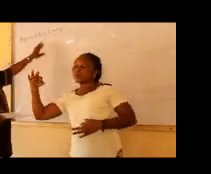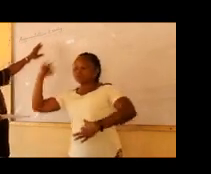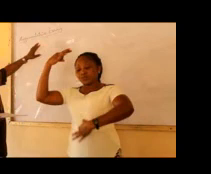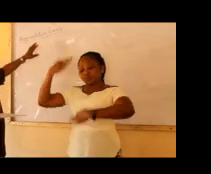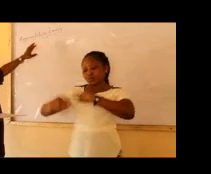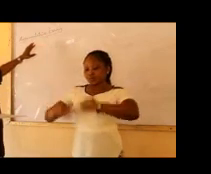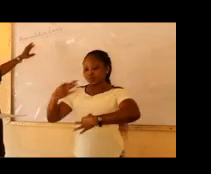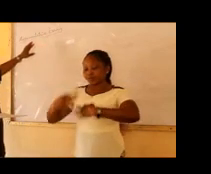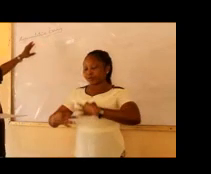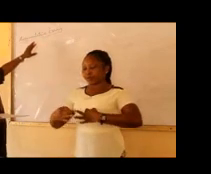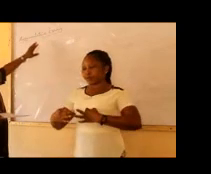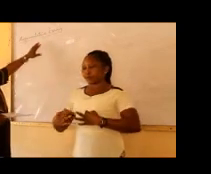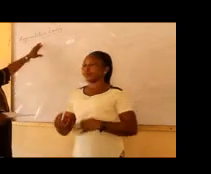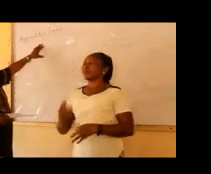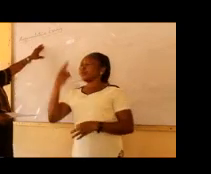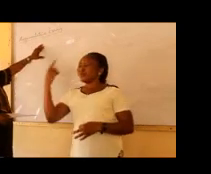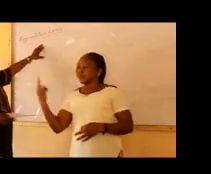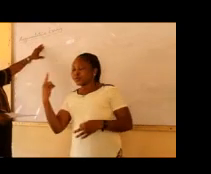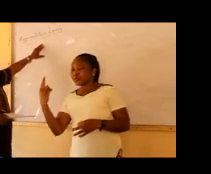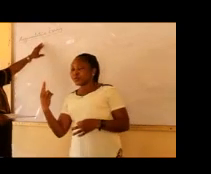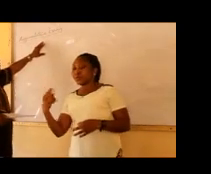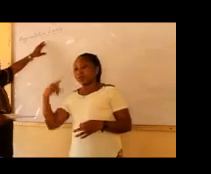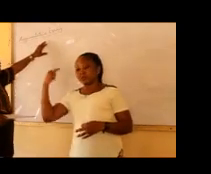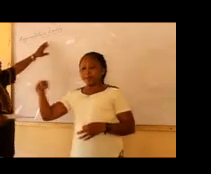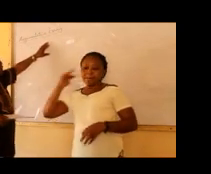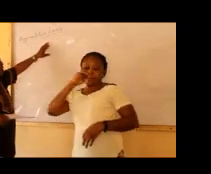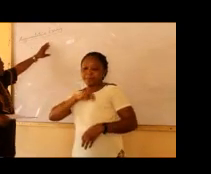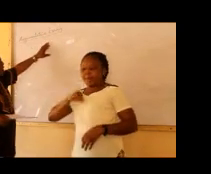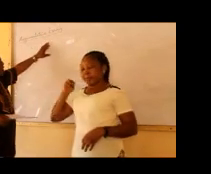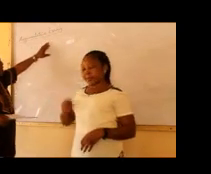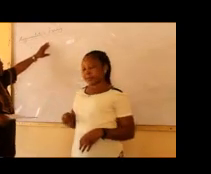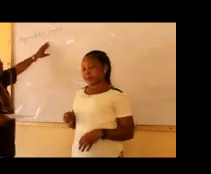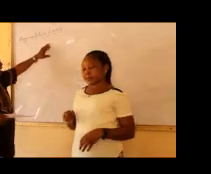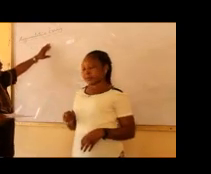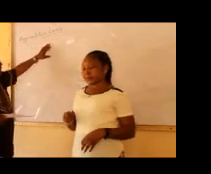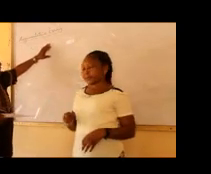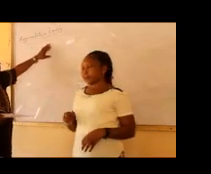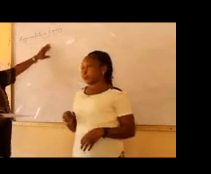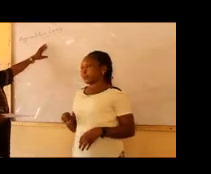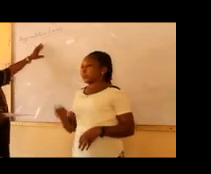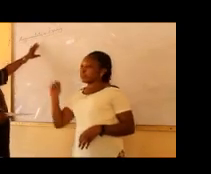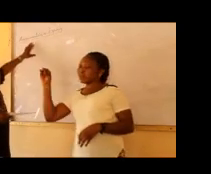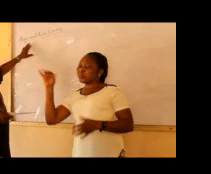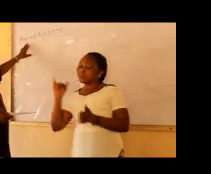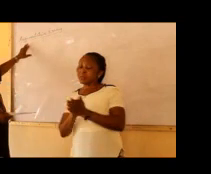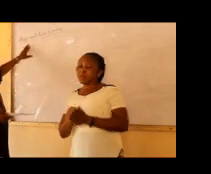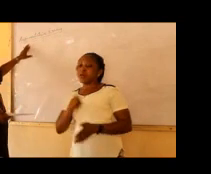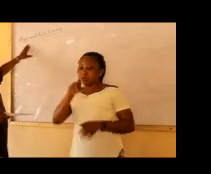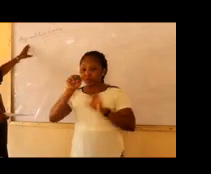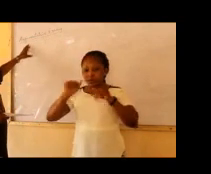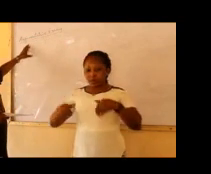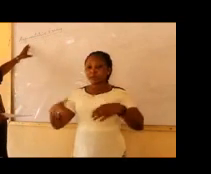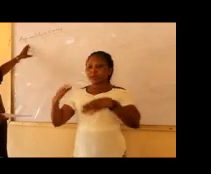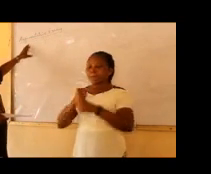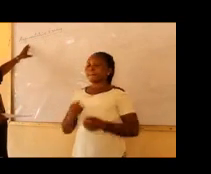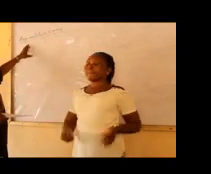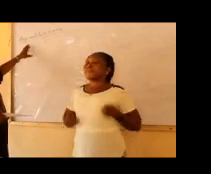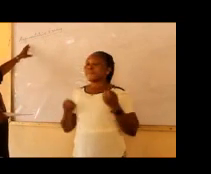members of the setting so that you will get more words. The